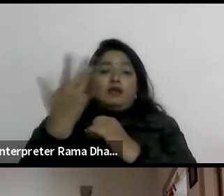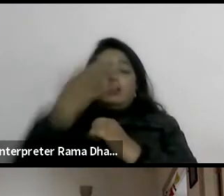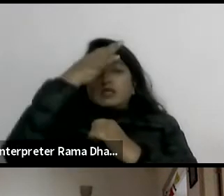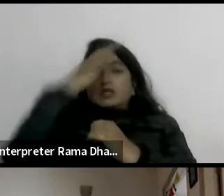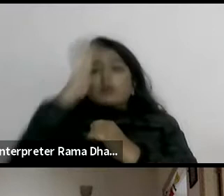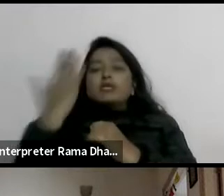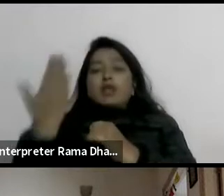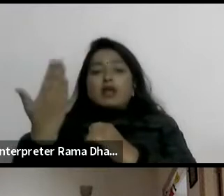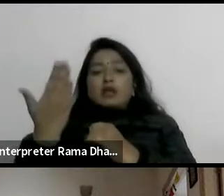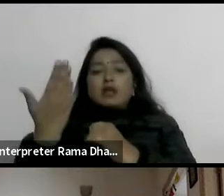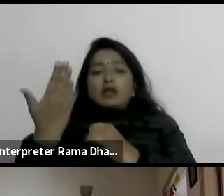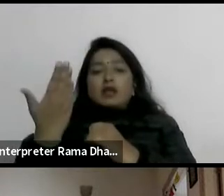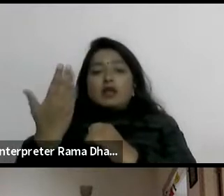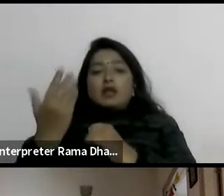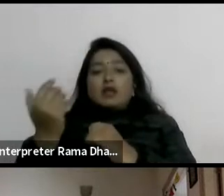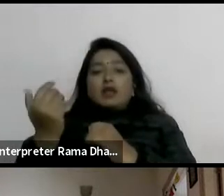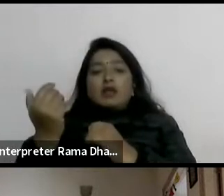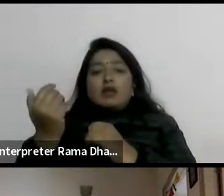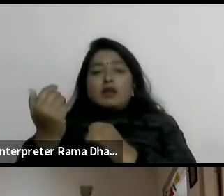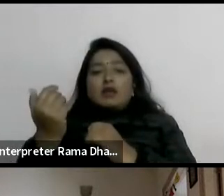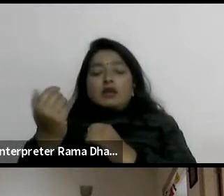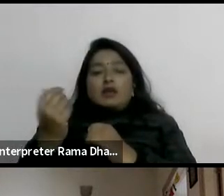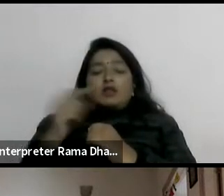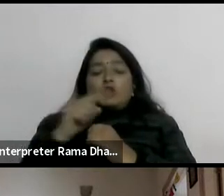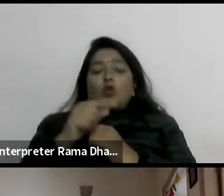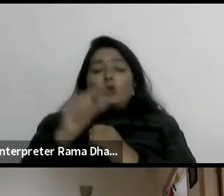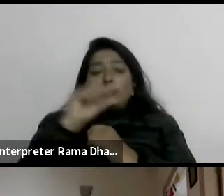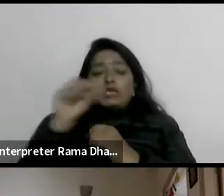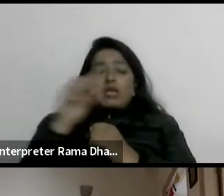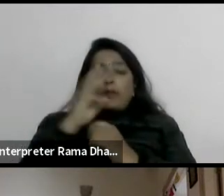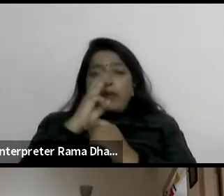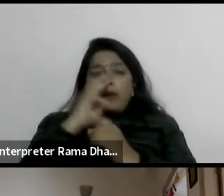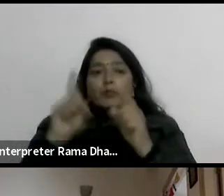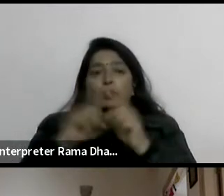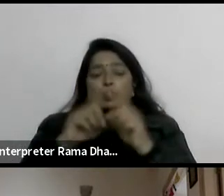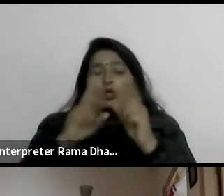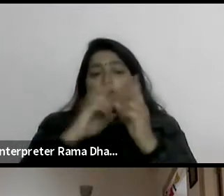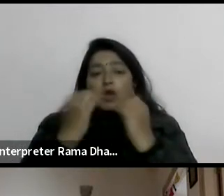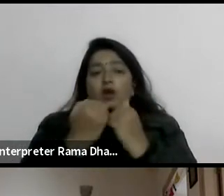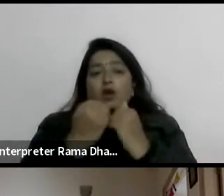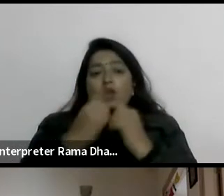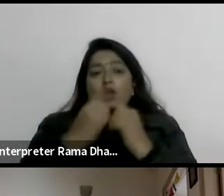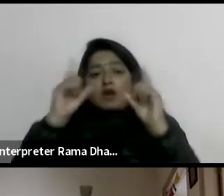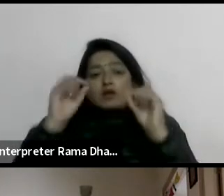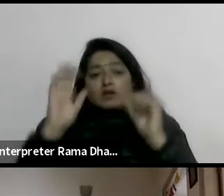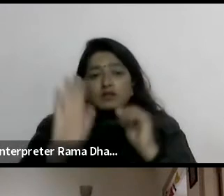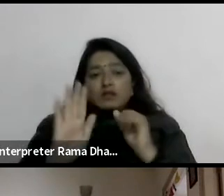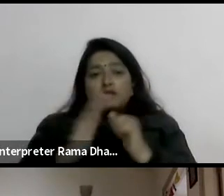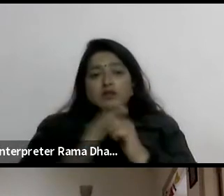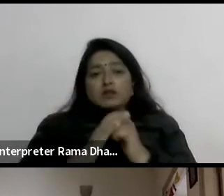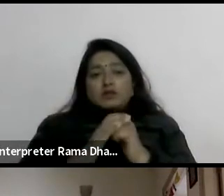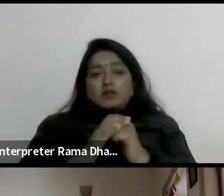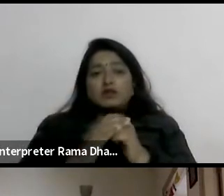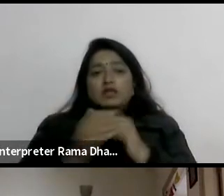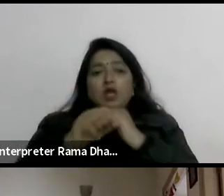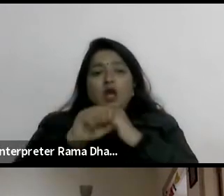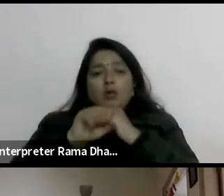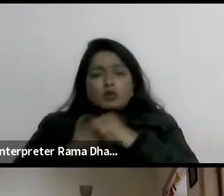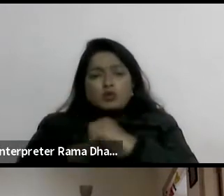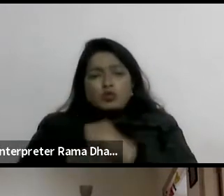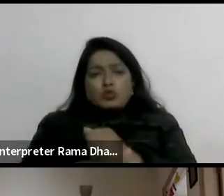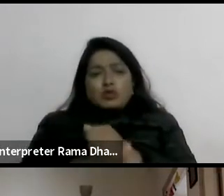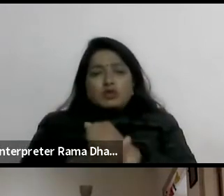discuss about the root causes. Sometimes we say the root of the roots of the root causes.